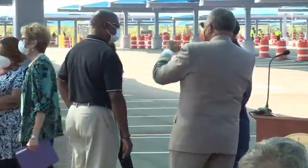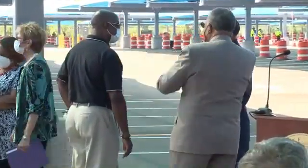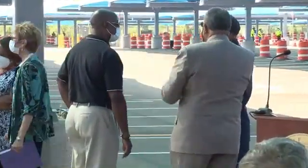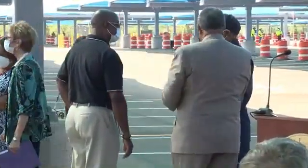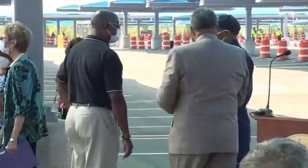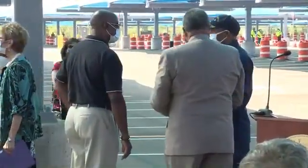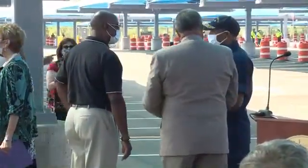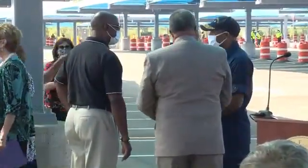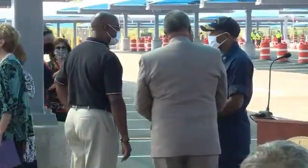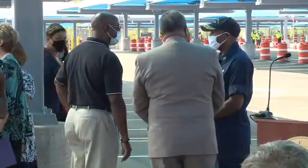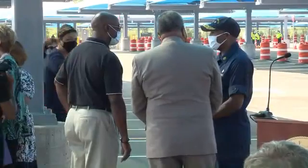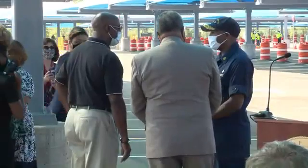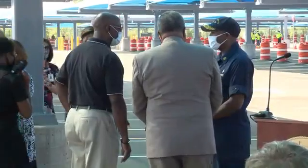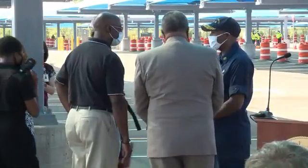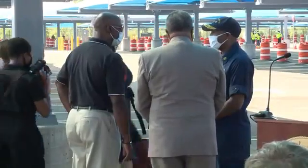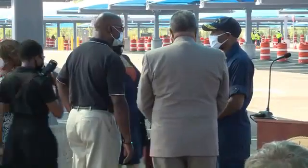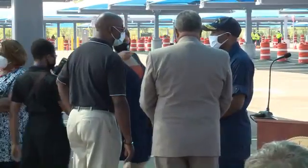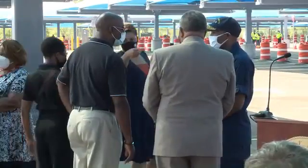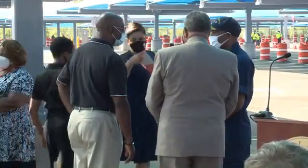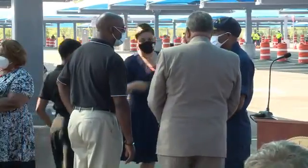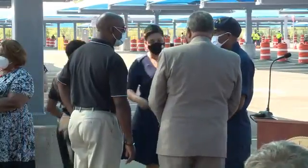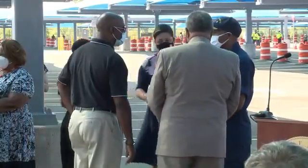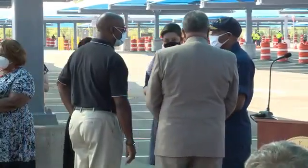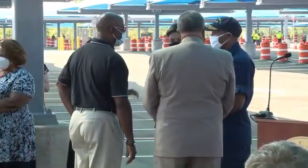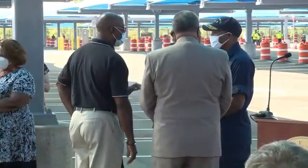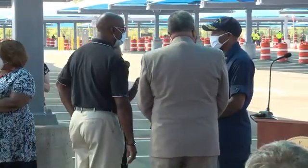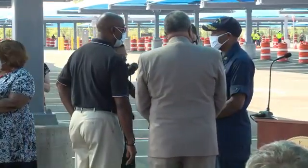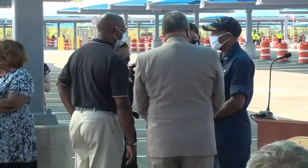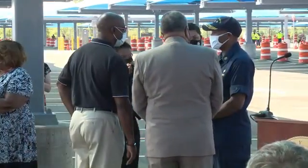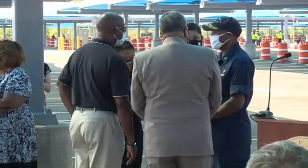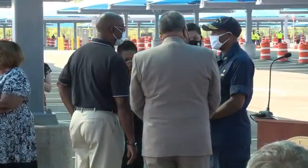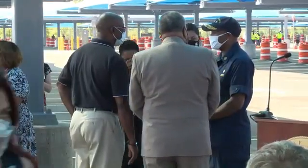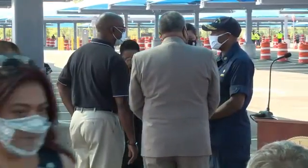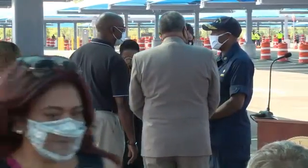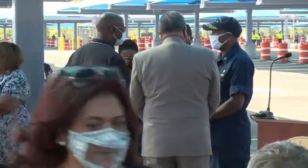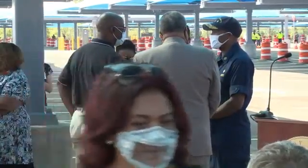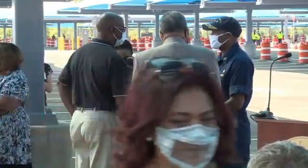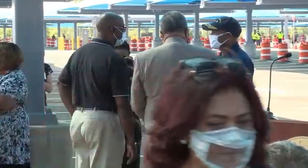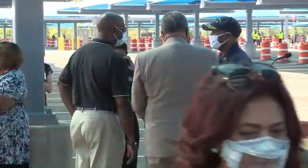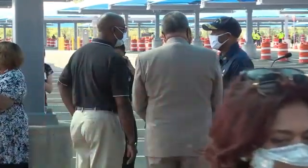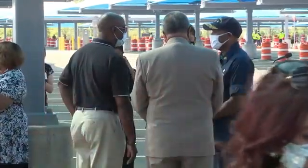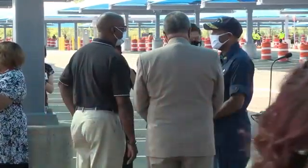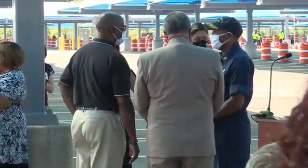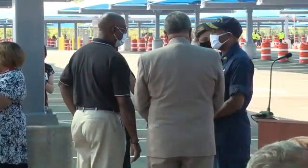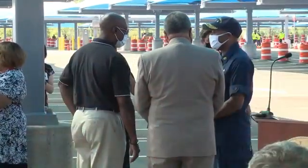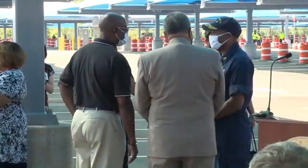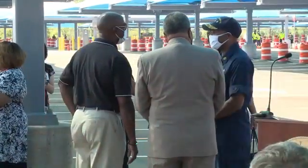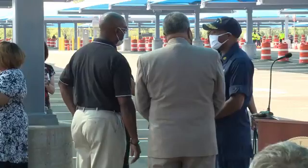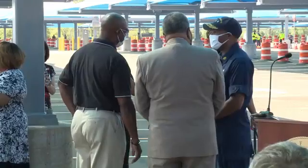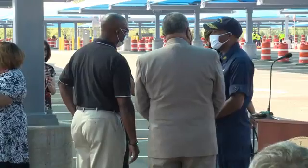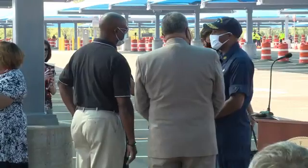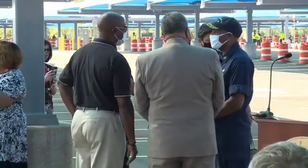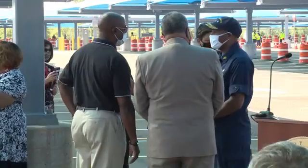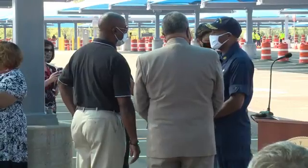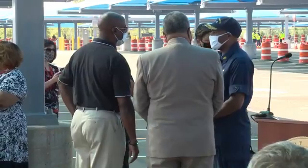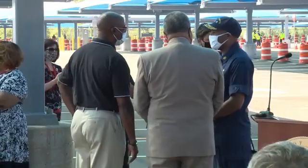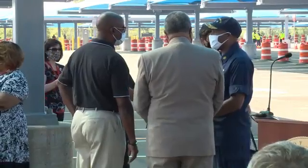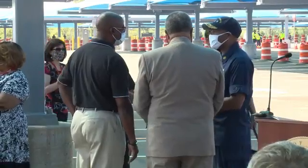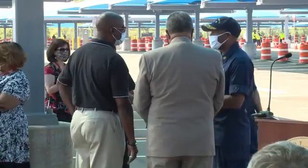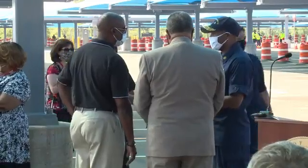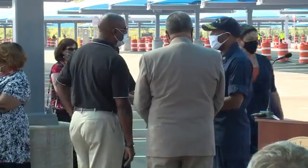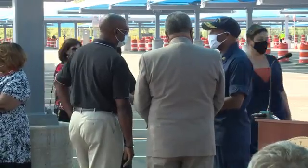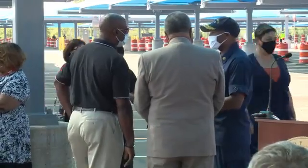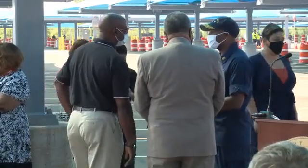me. And keep praying for the country. We'll get there. We got to try to get politics out of it